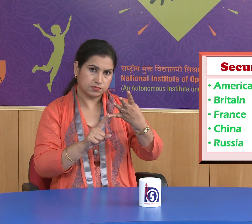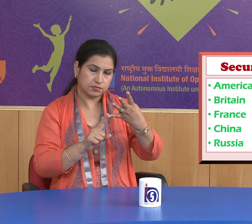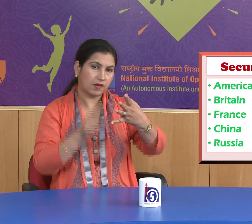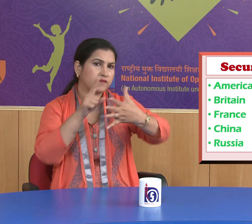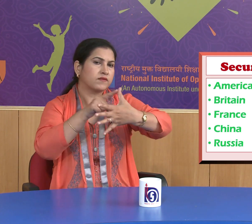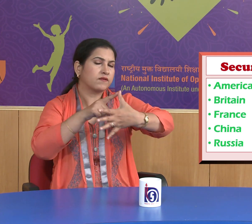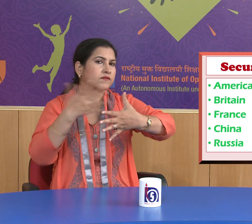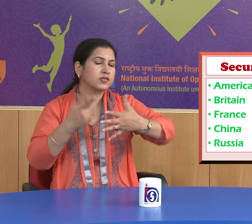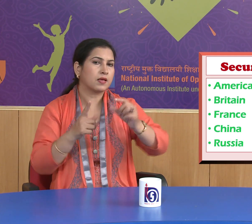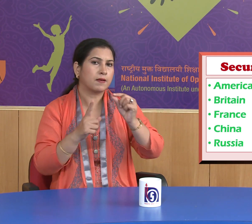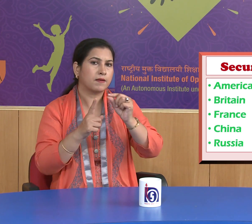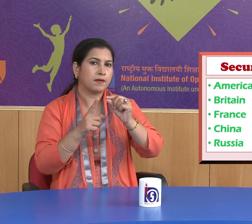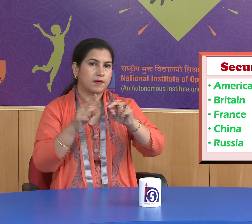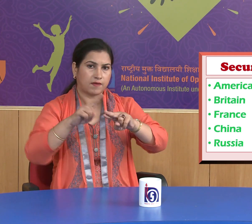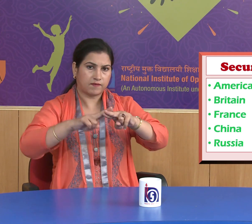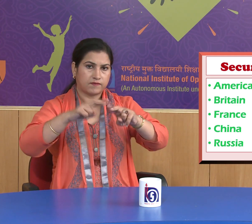fifth is France,